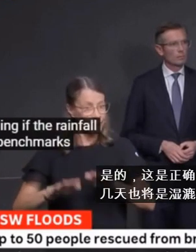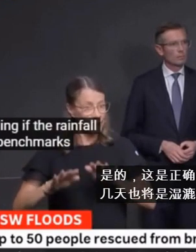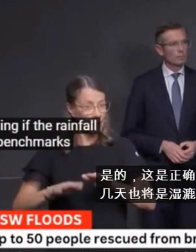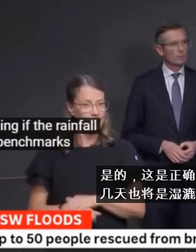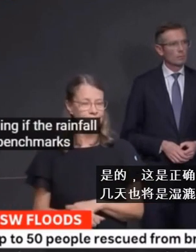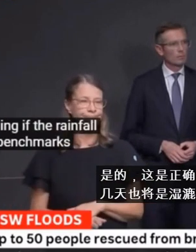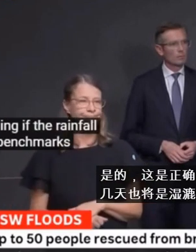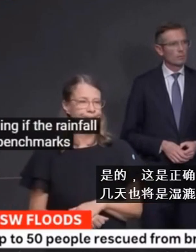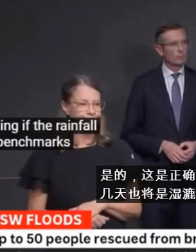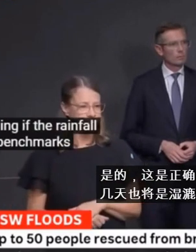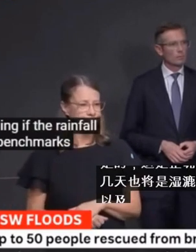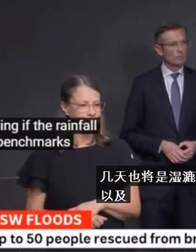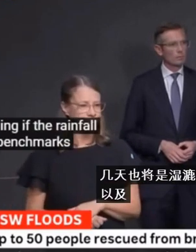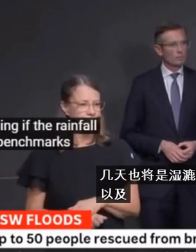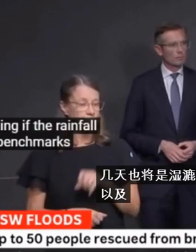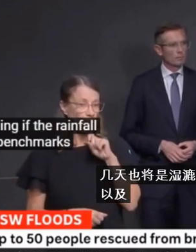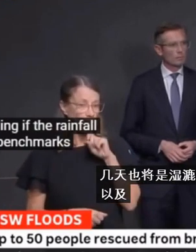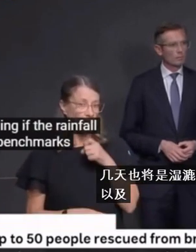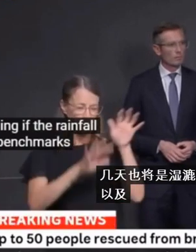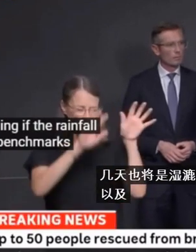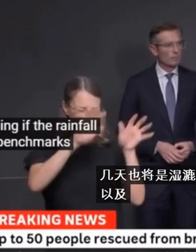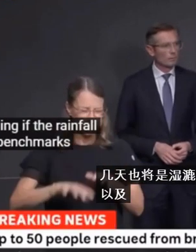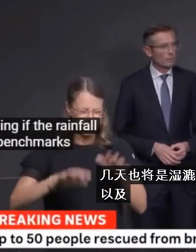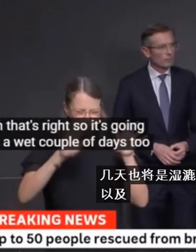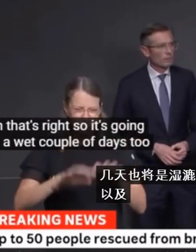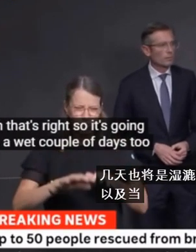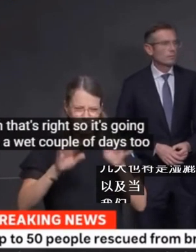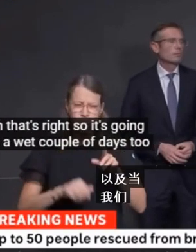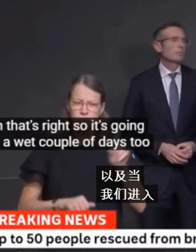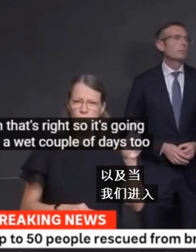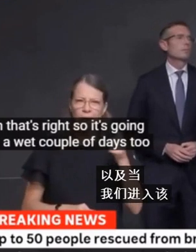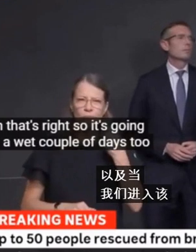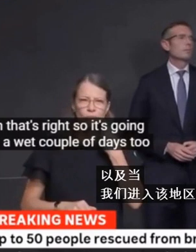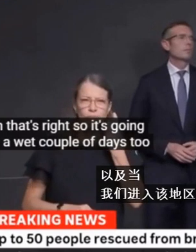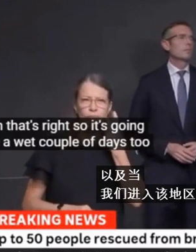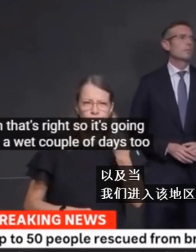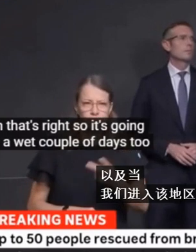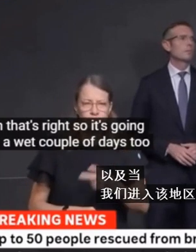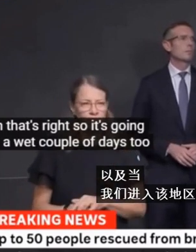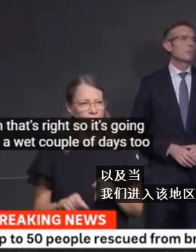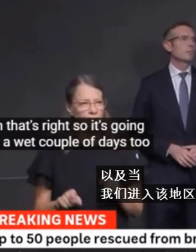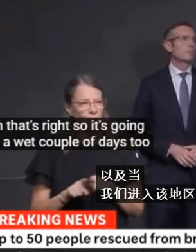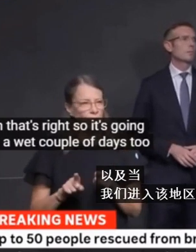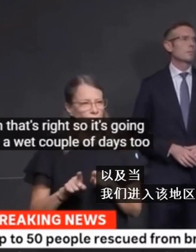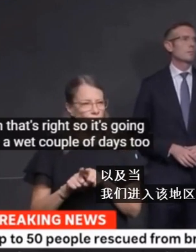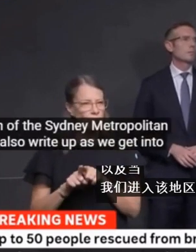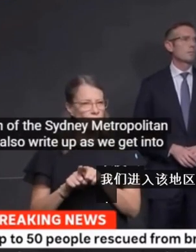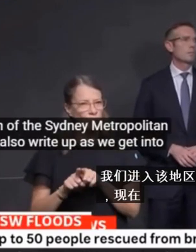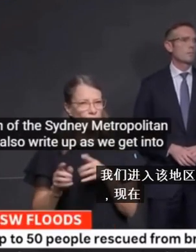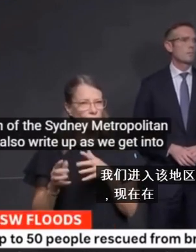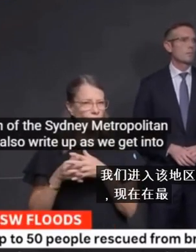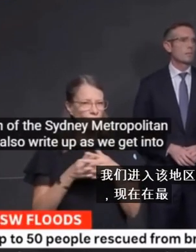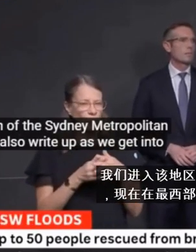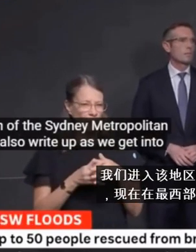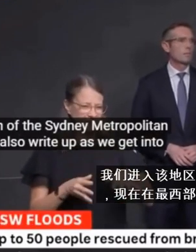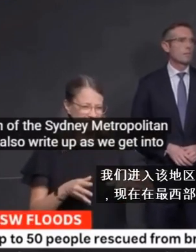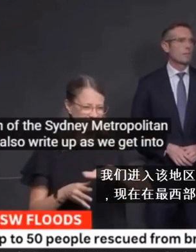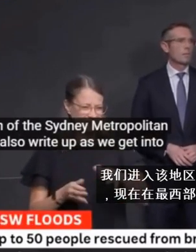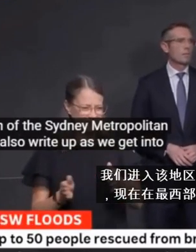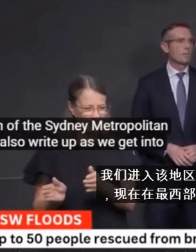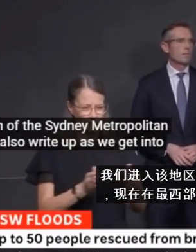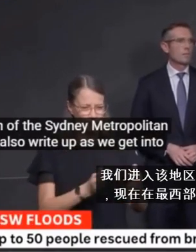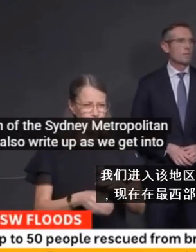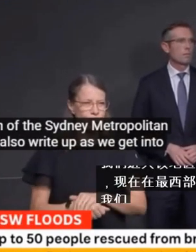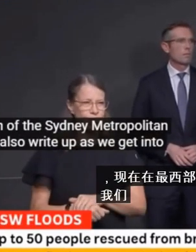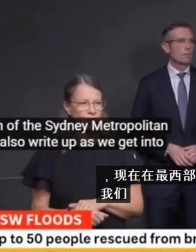wet couple of days through much of the Sydney metropolitan and also right up as we get into the far western parts of the area. Now in the far